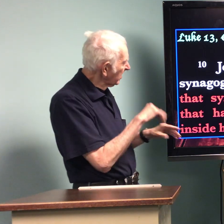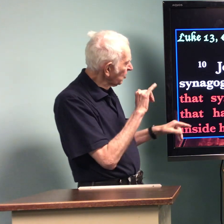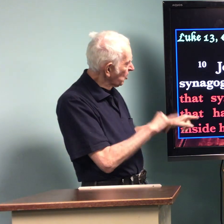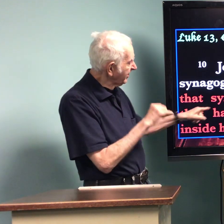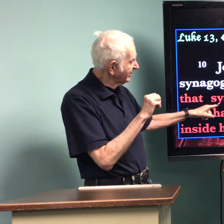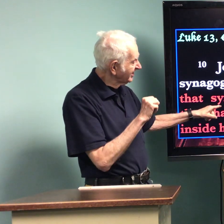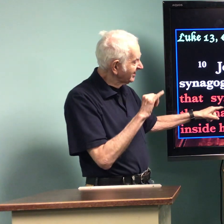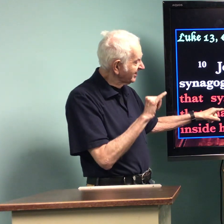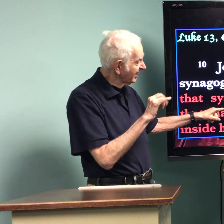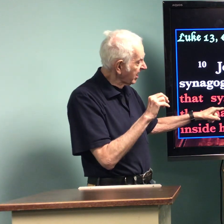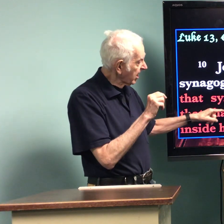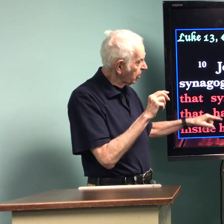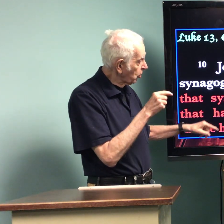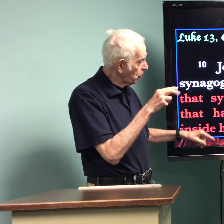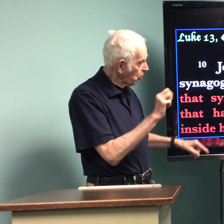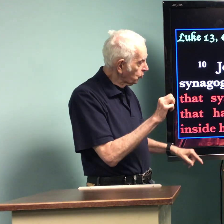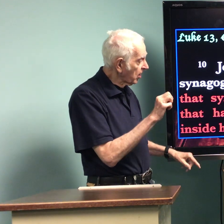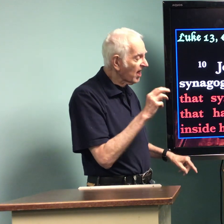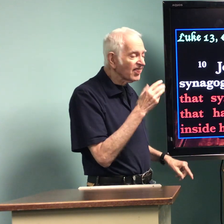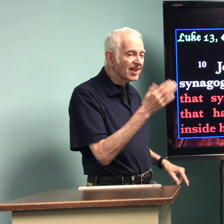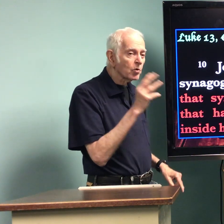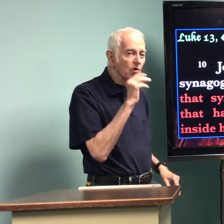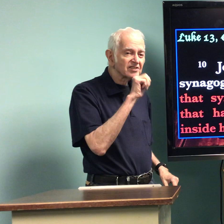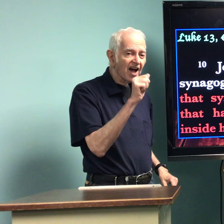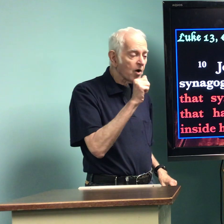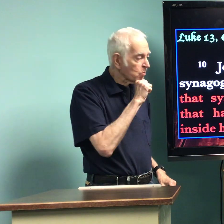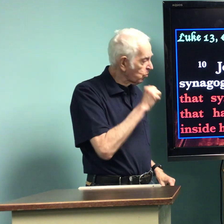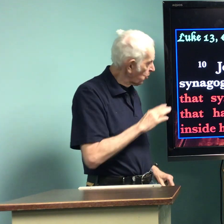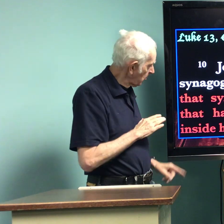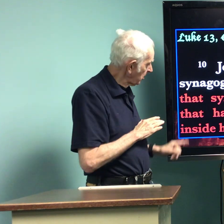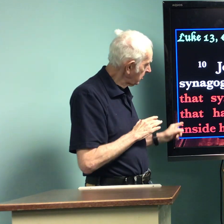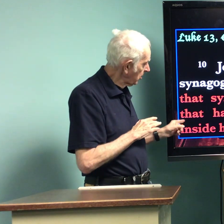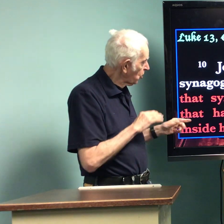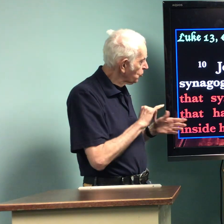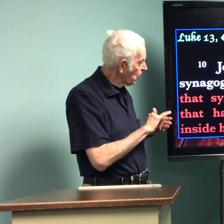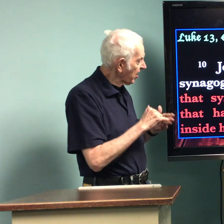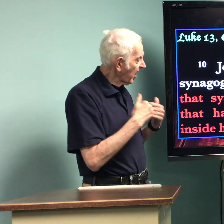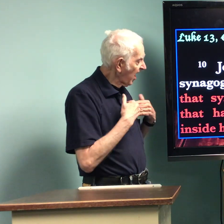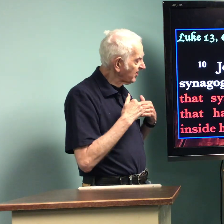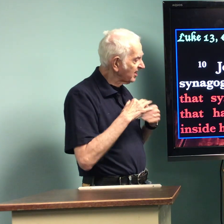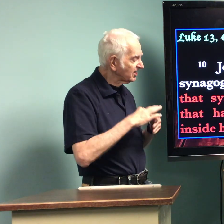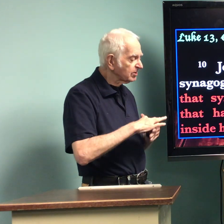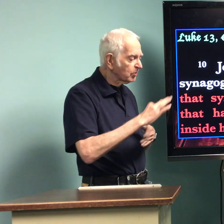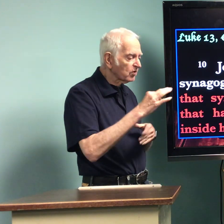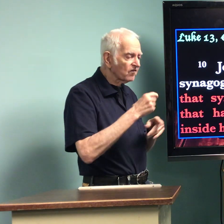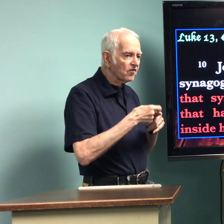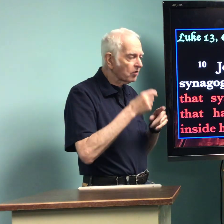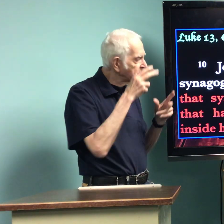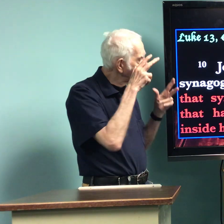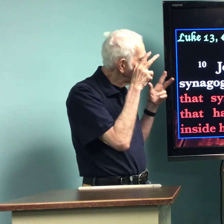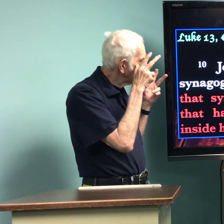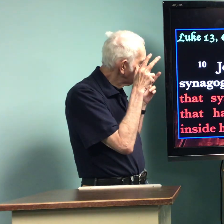In that synagogue, there was a woman that had a spirit from the